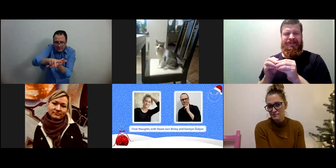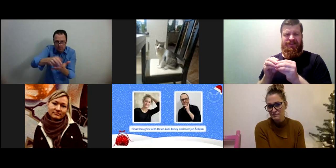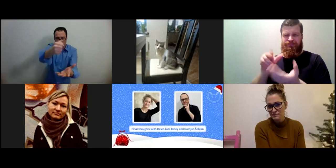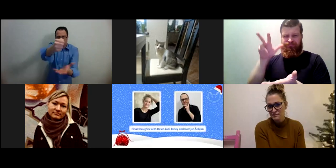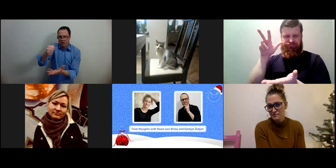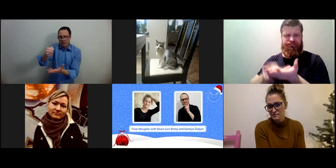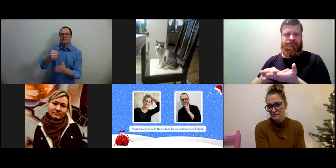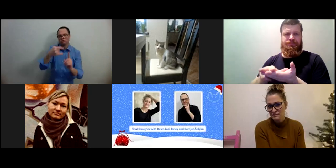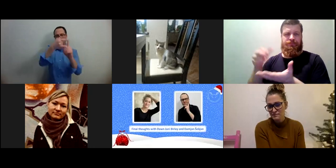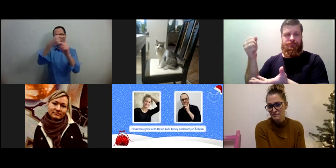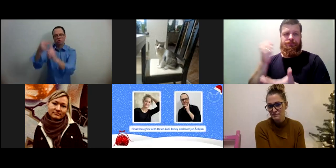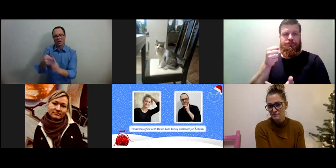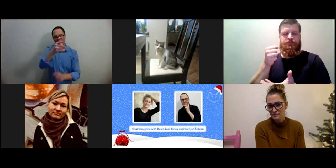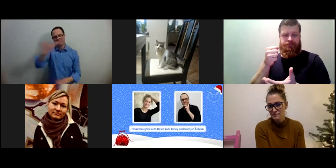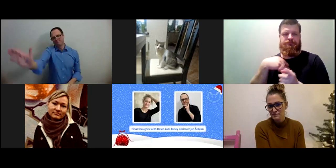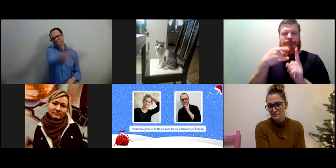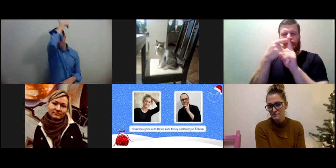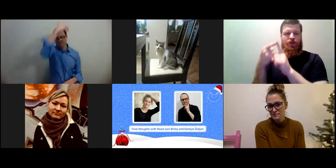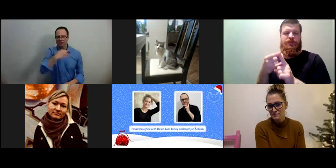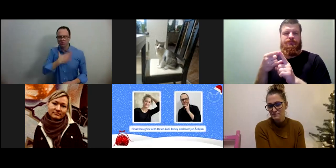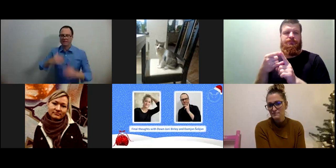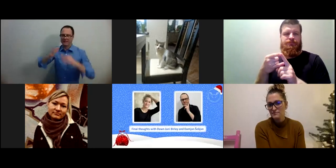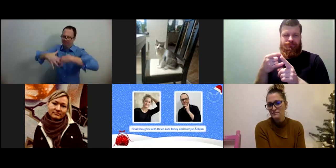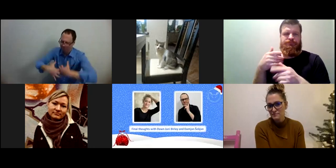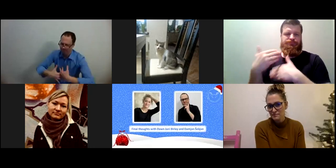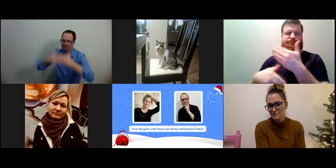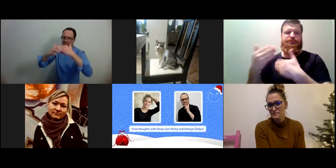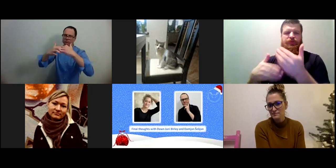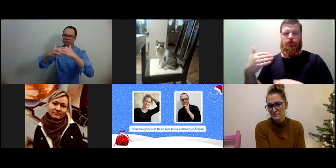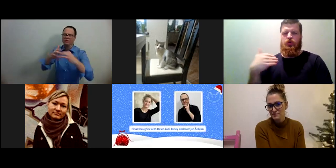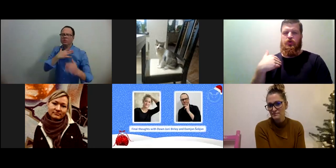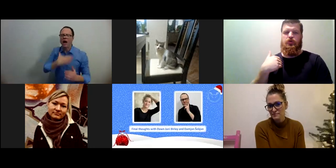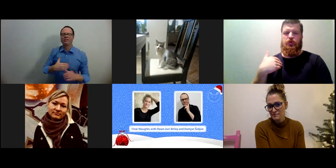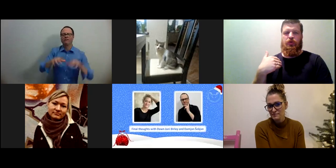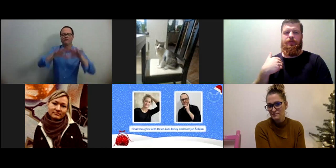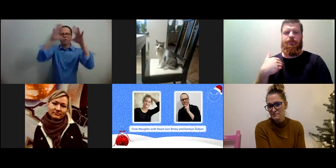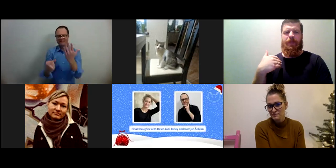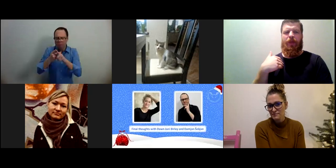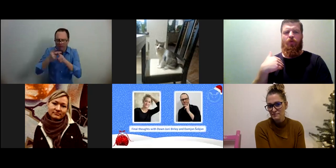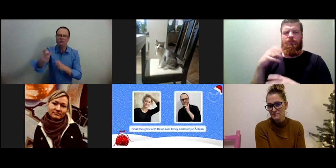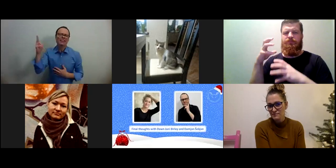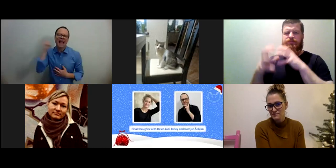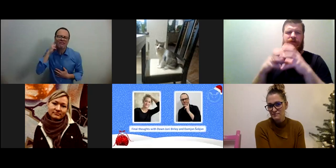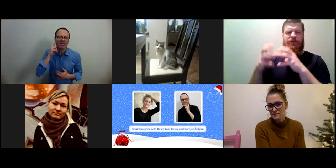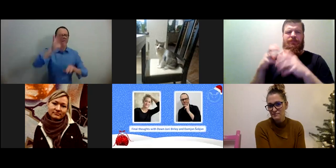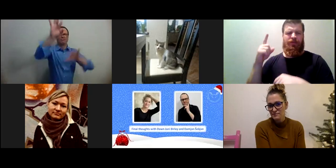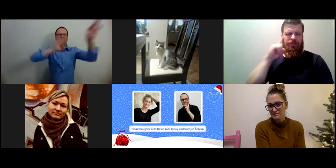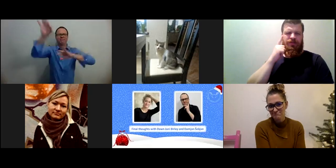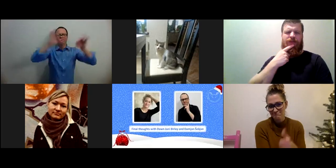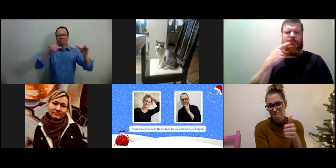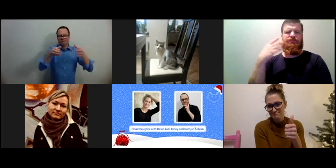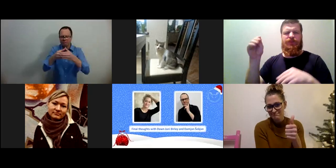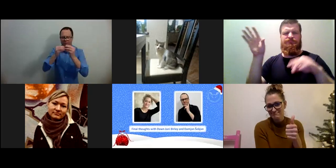woman here in Slovenia who wants to apply for a European project